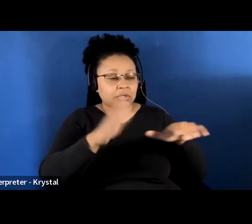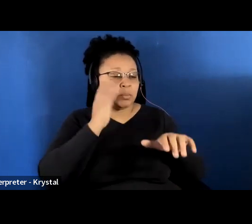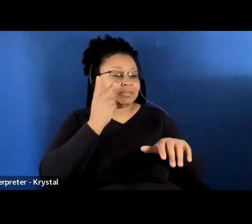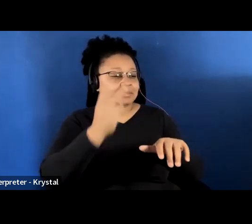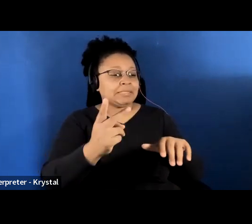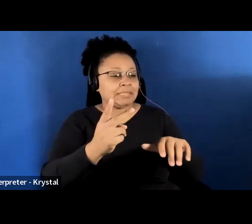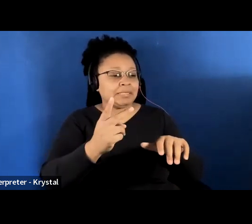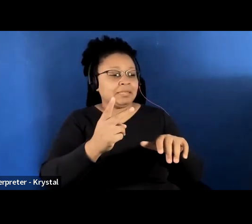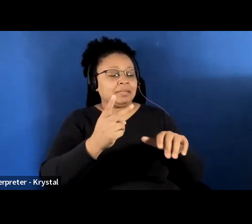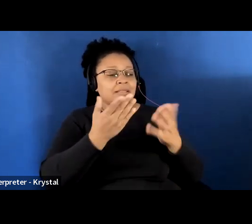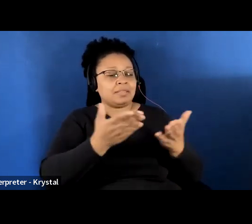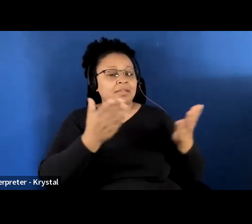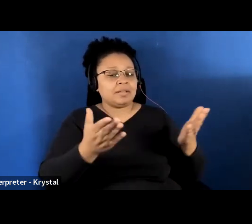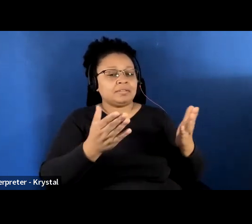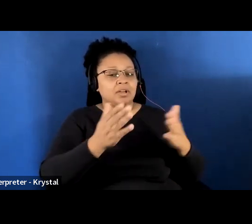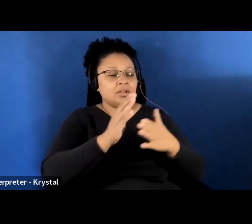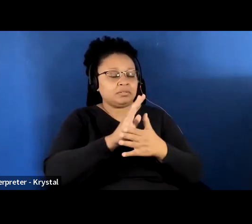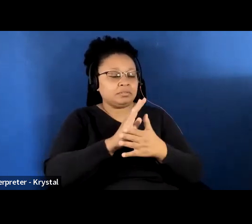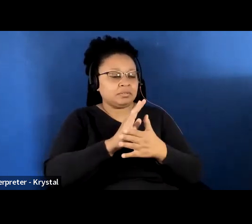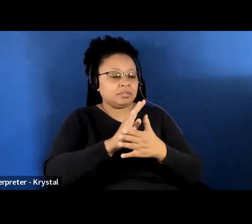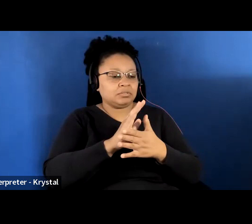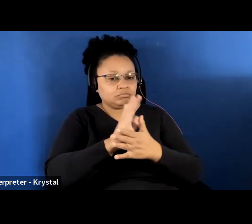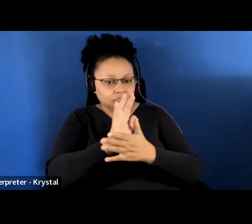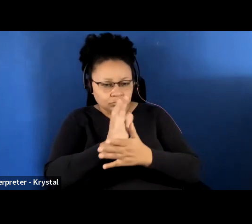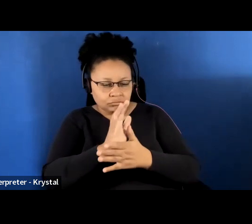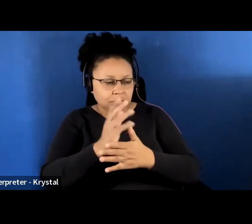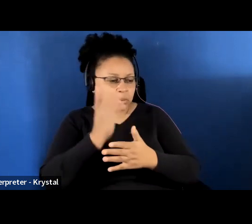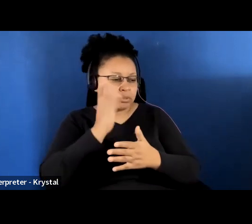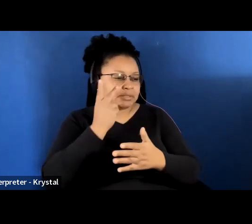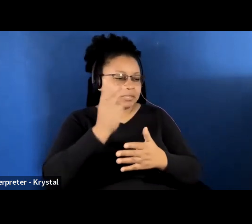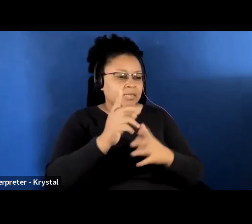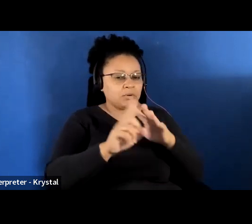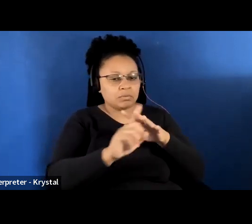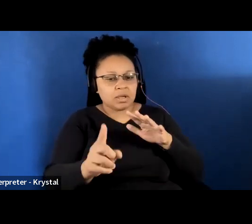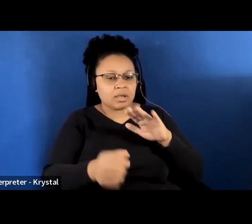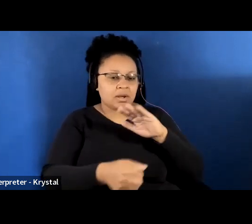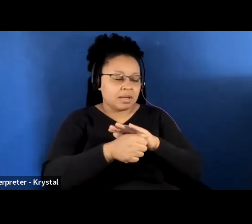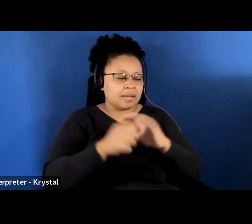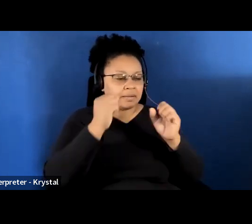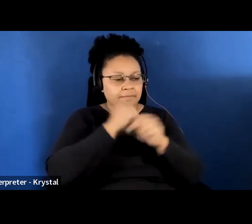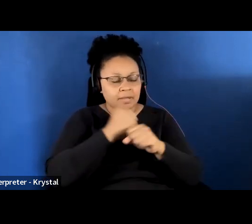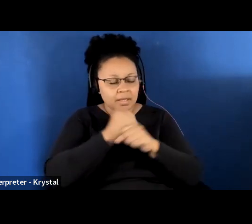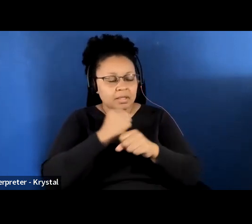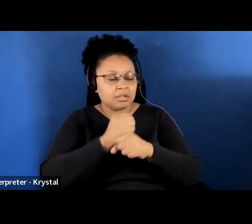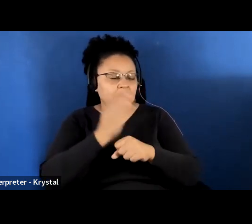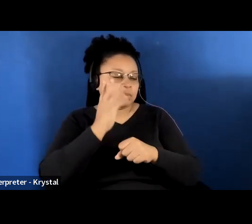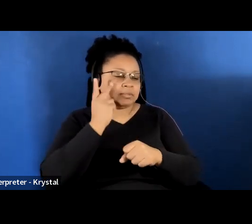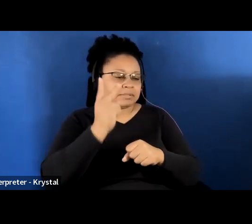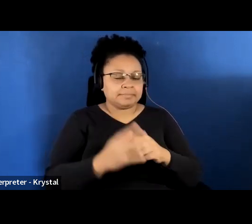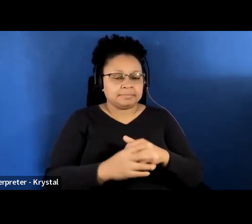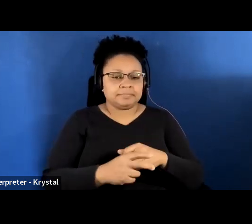is not spoken are that the words run, hide, fight show up on the screen. Thank